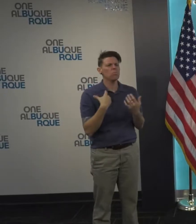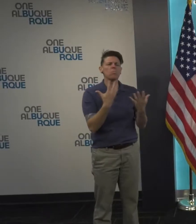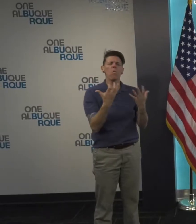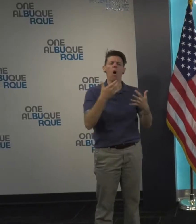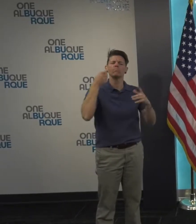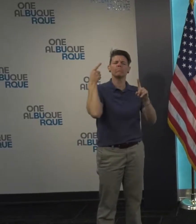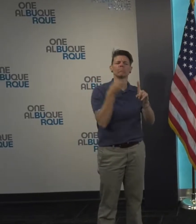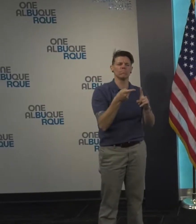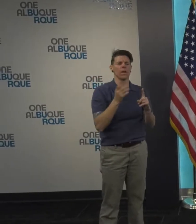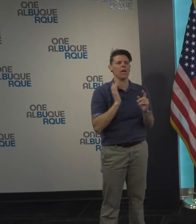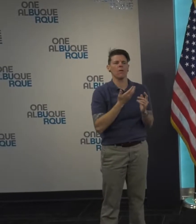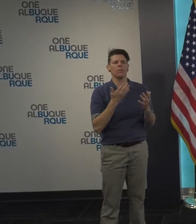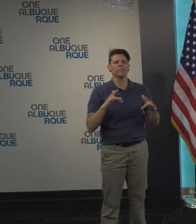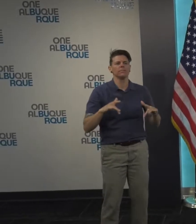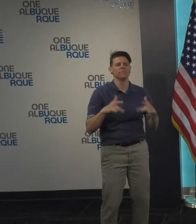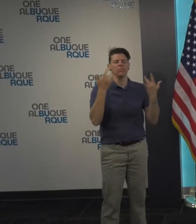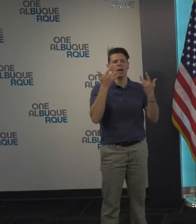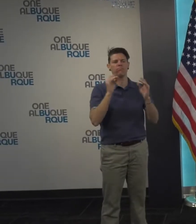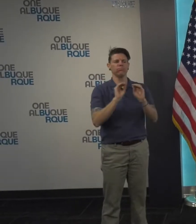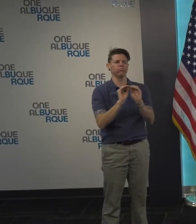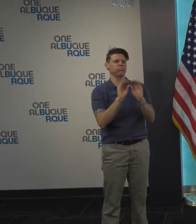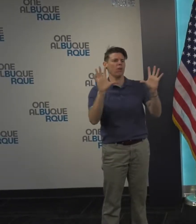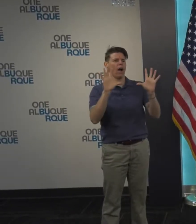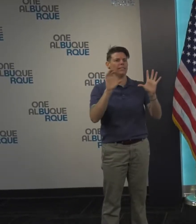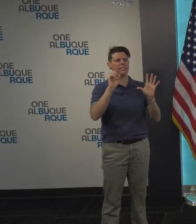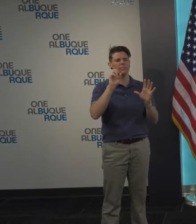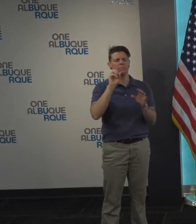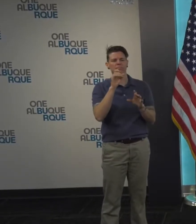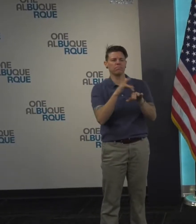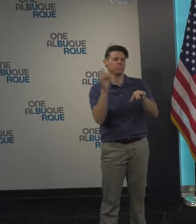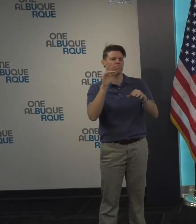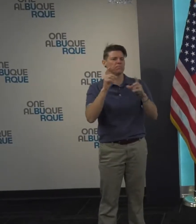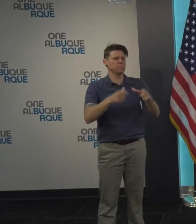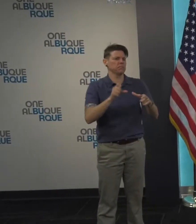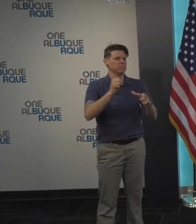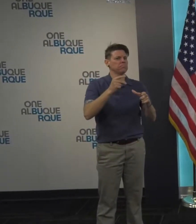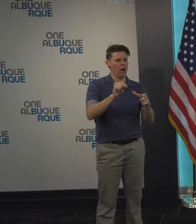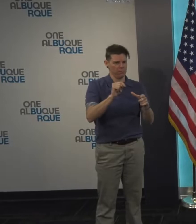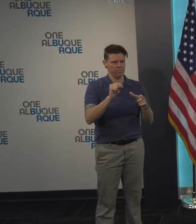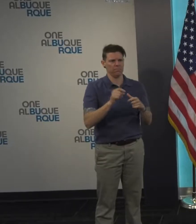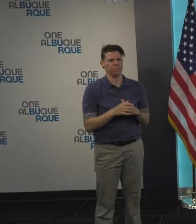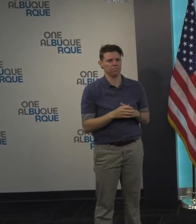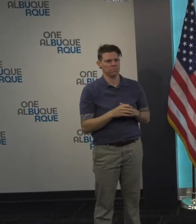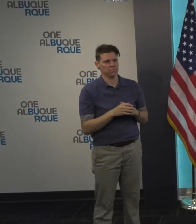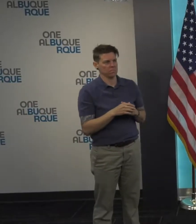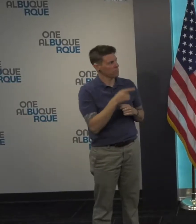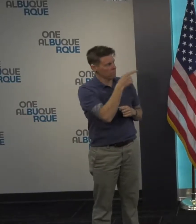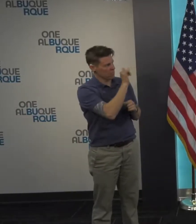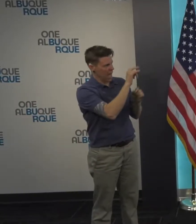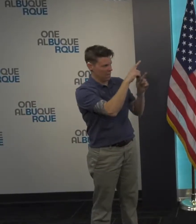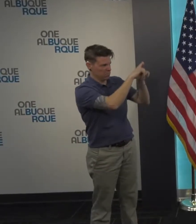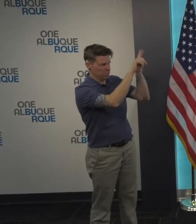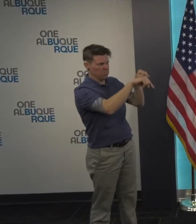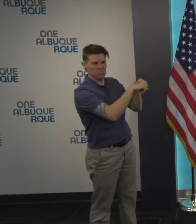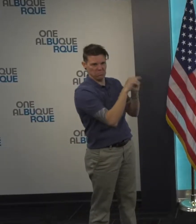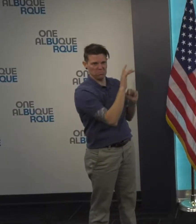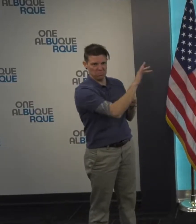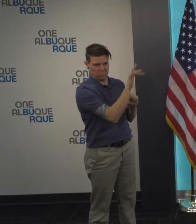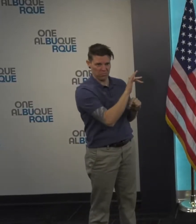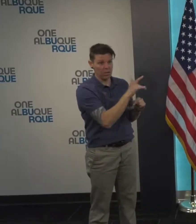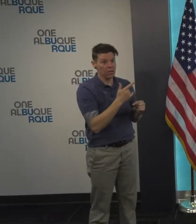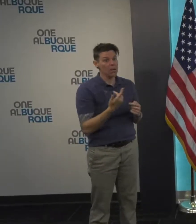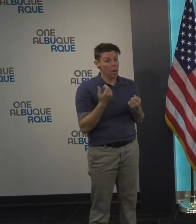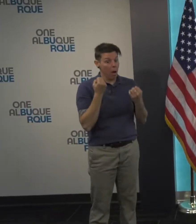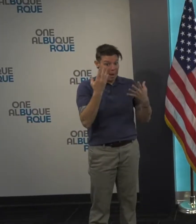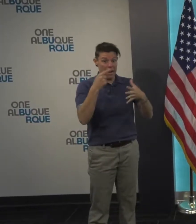tool that we have talking about all the good things and all the services available right here in Albuquerque that's available on our website.